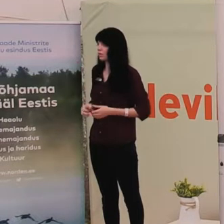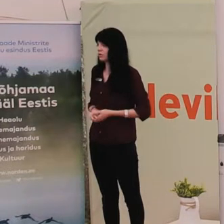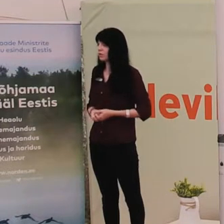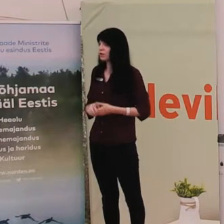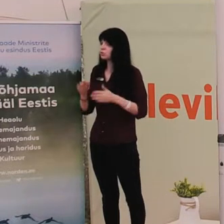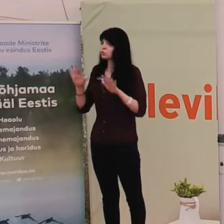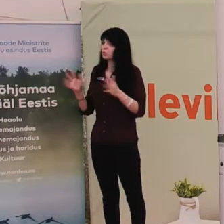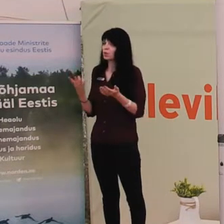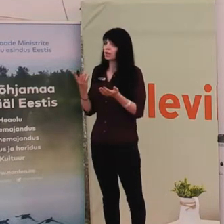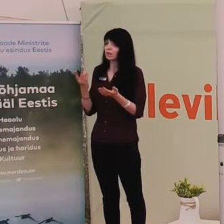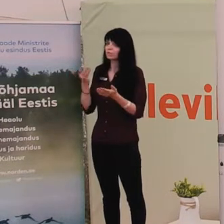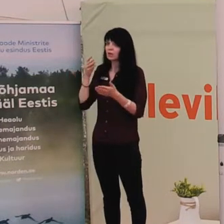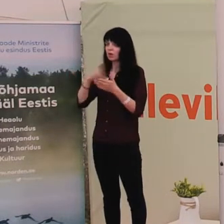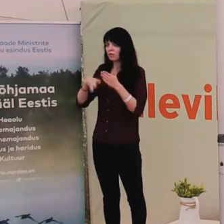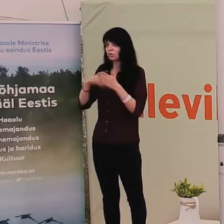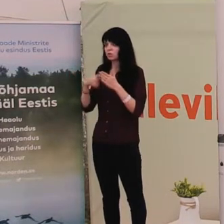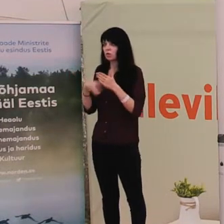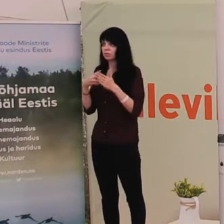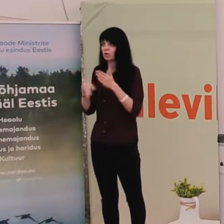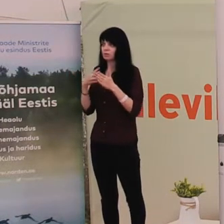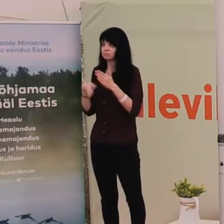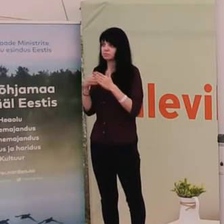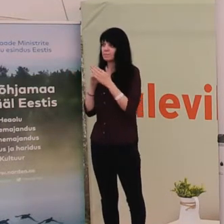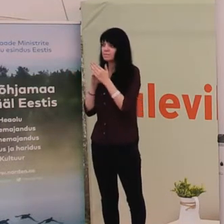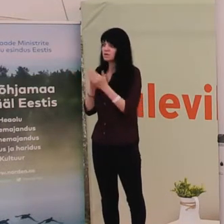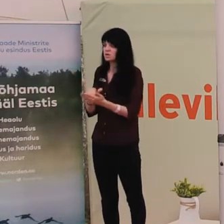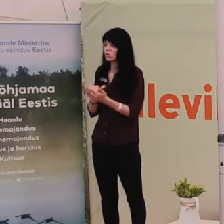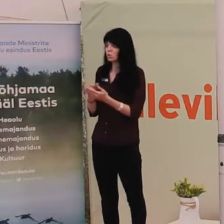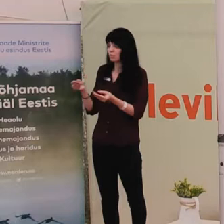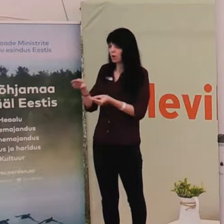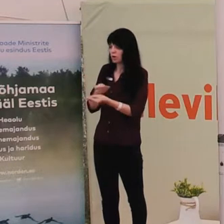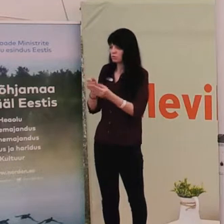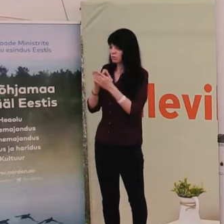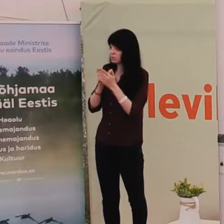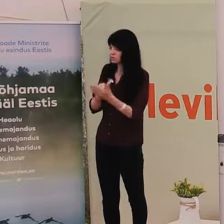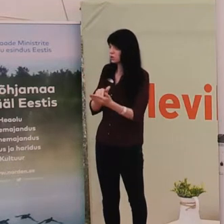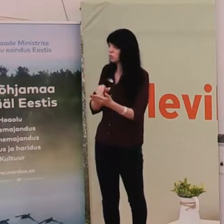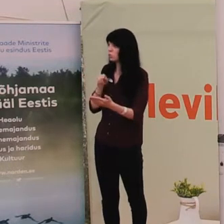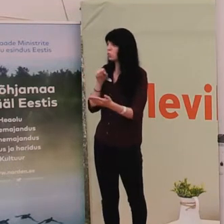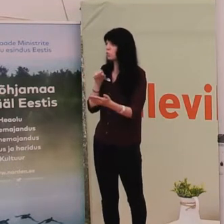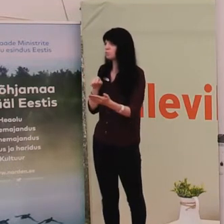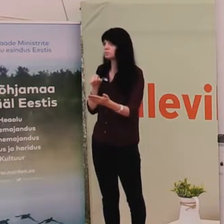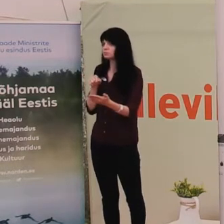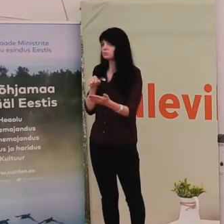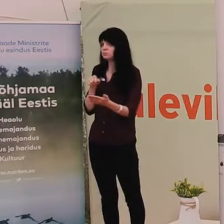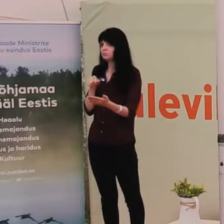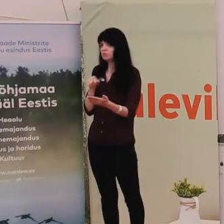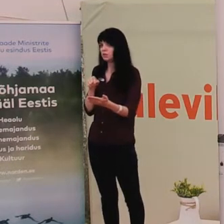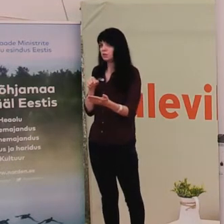the impacts on environment, on economy, if we do take into account this